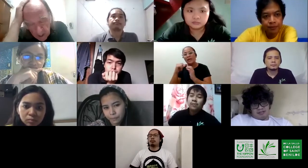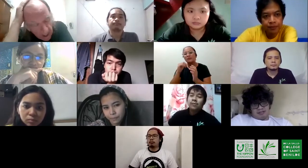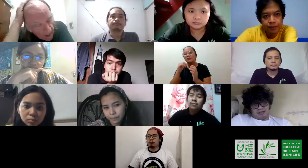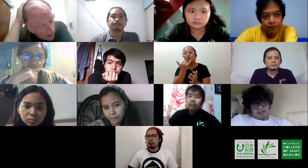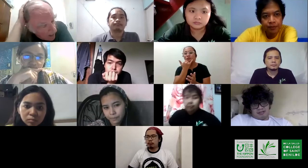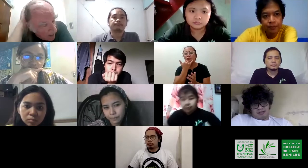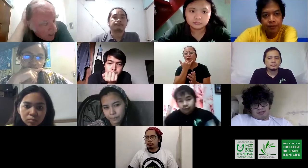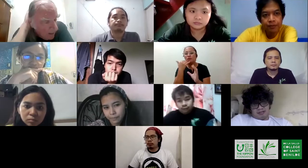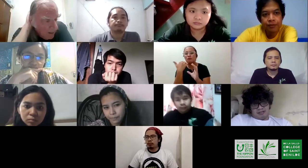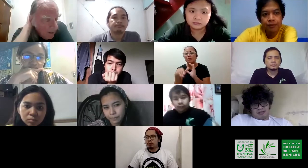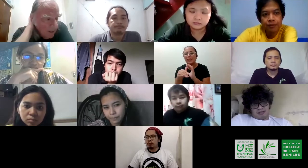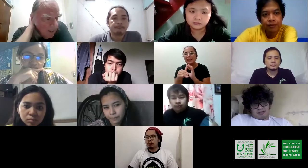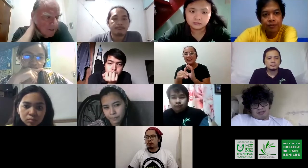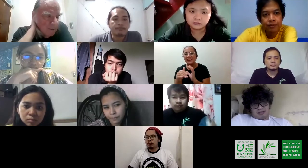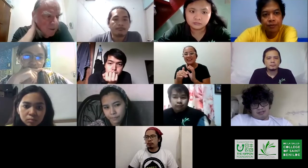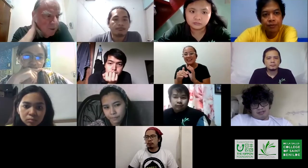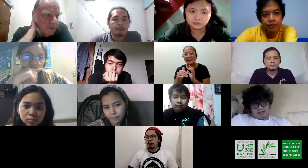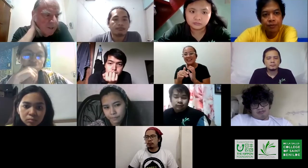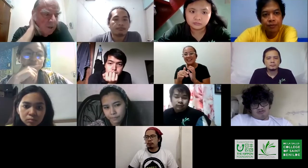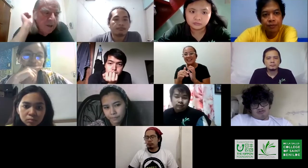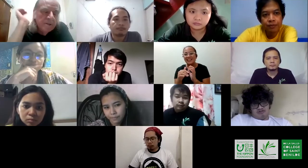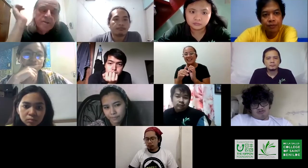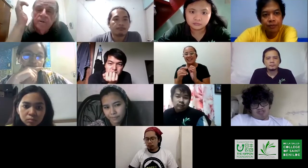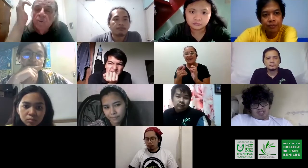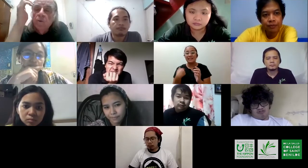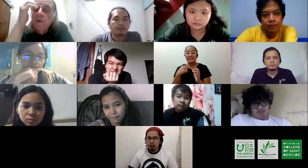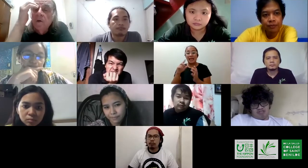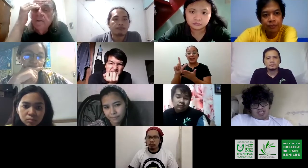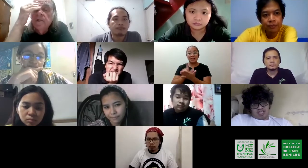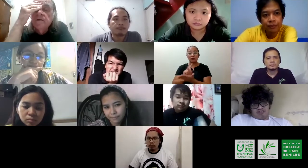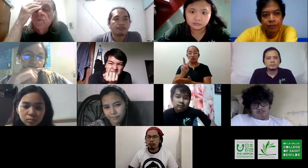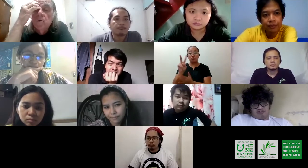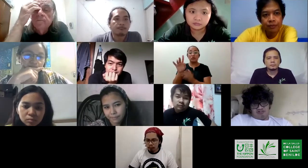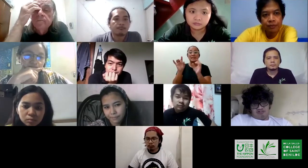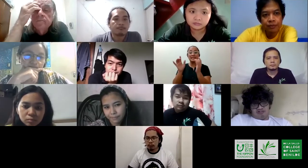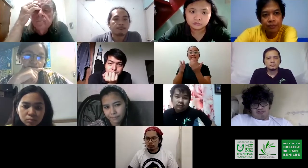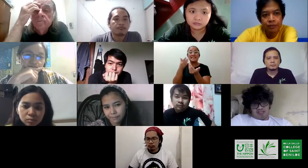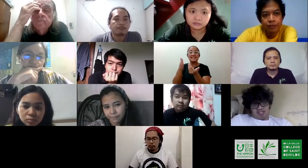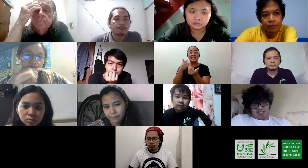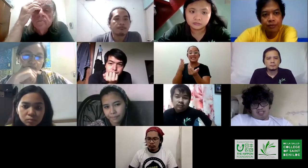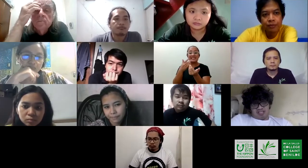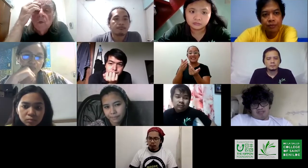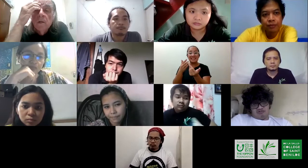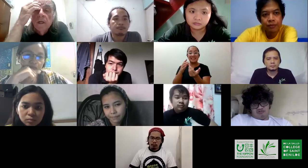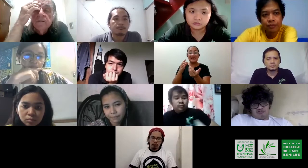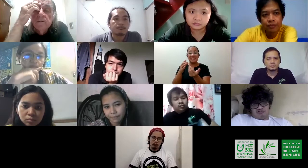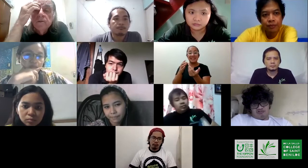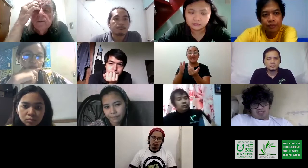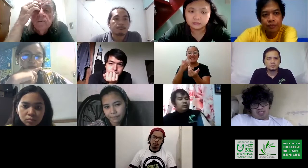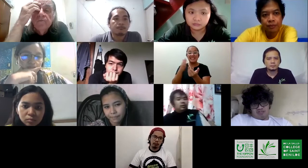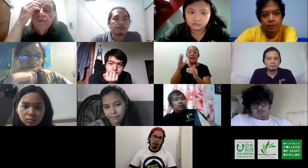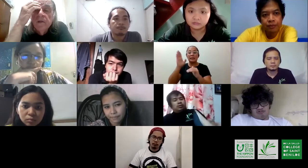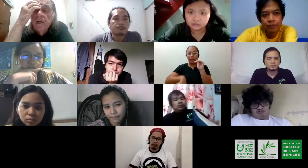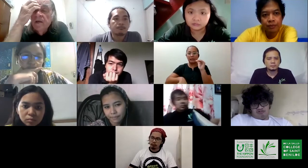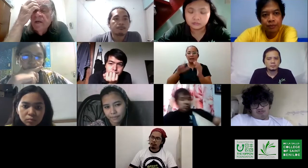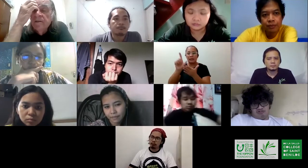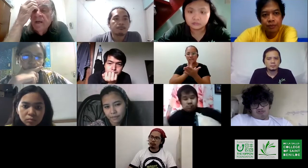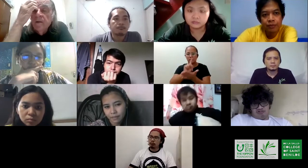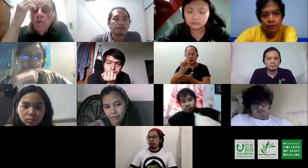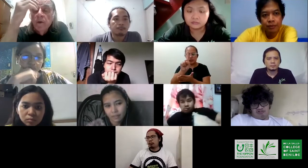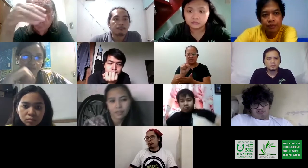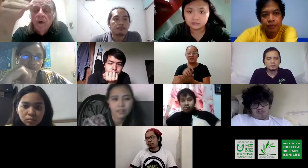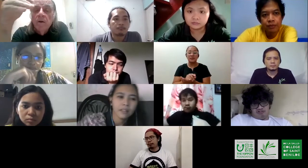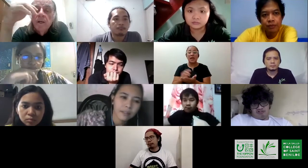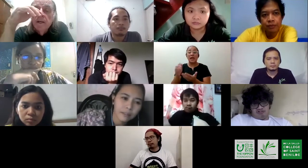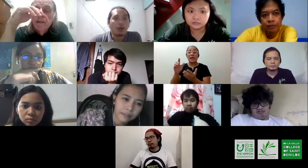information. And lesson 2 is a little easier to work on than lesson 1. Lesson 2, if we get